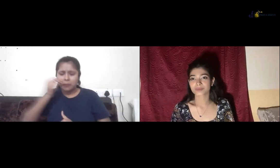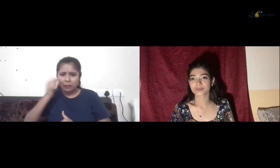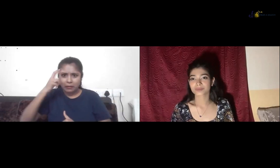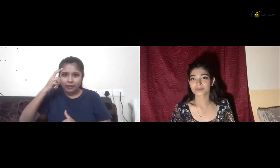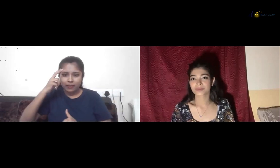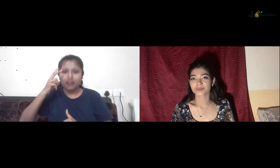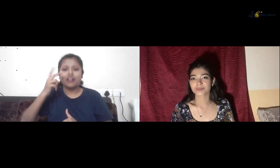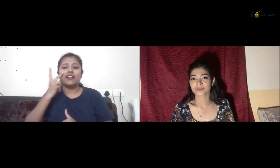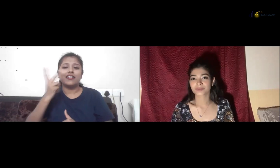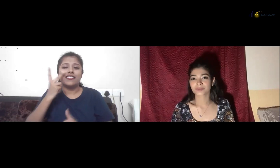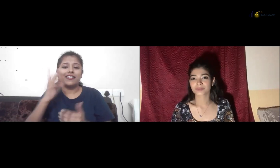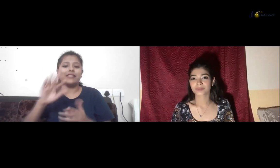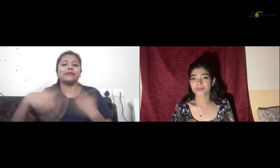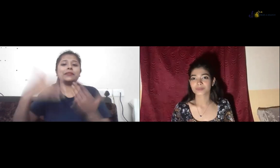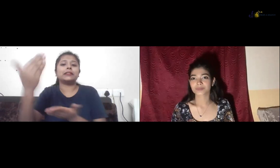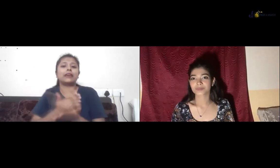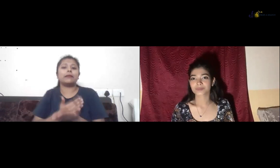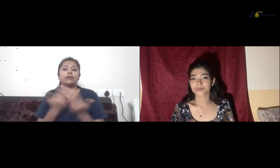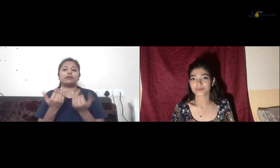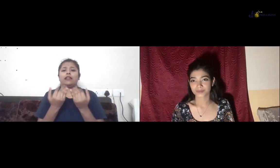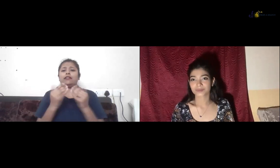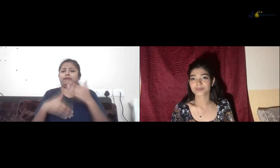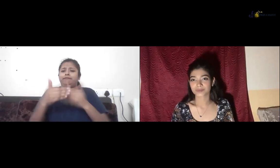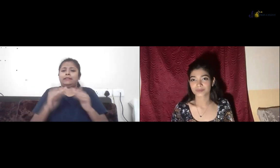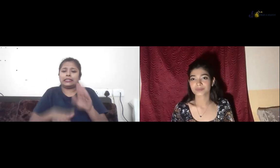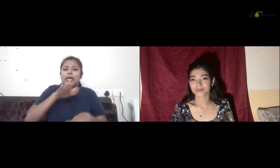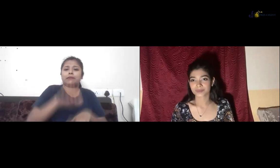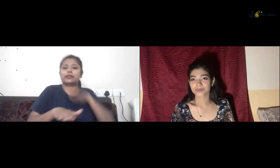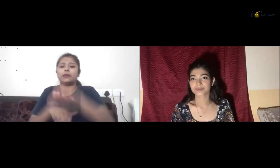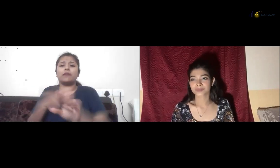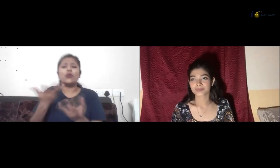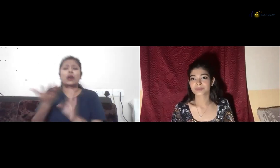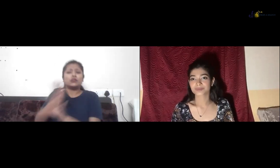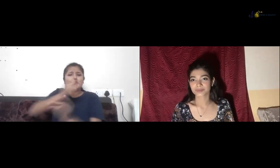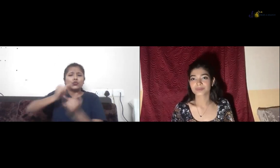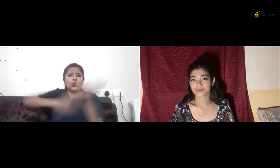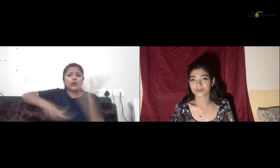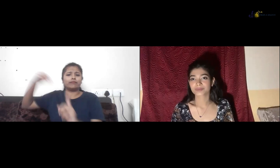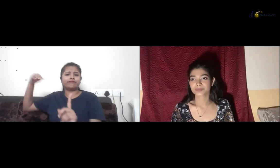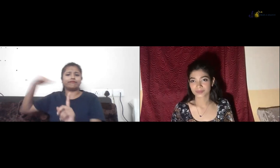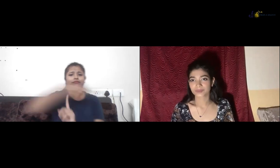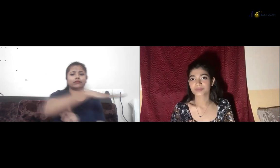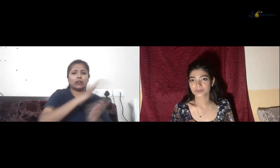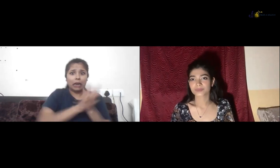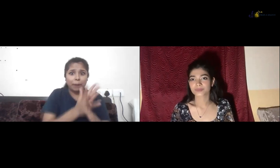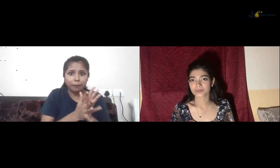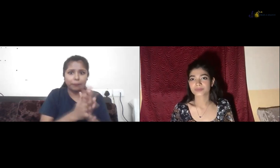they are coming safe. They are going so far. I was doubtful that when I seen, then I take some